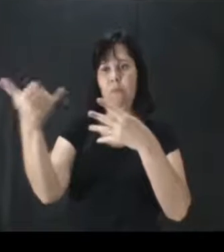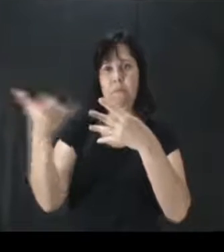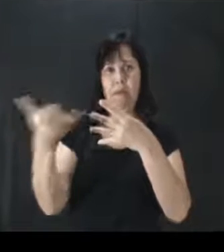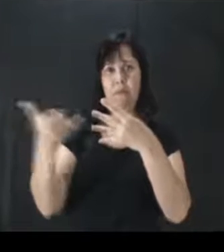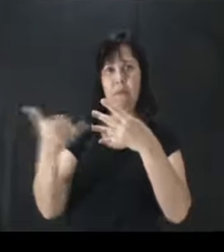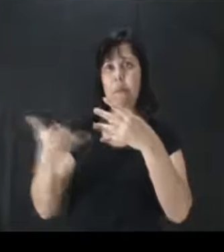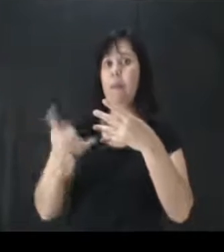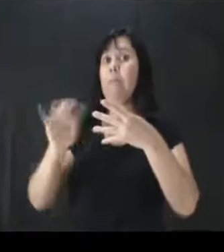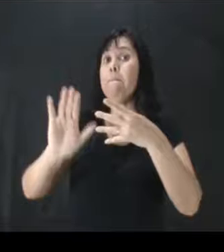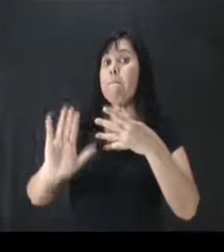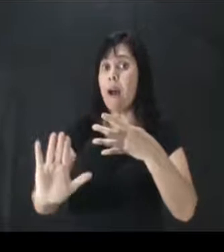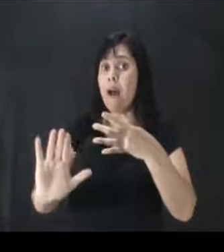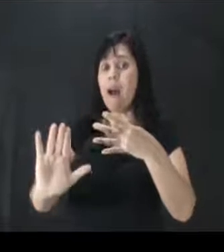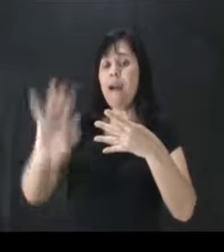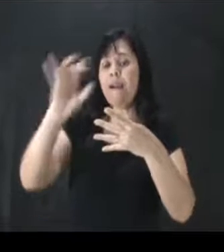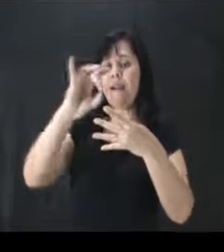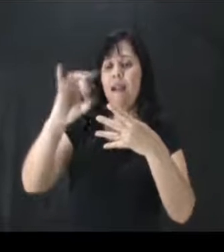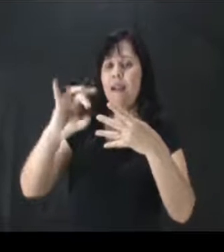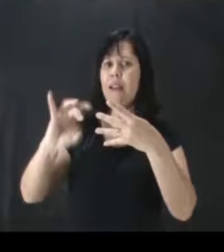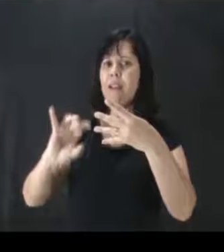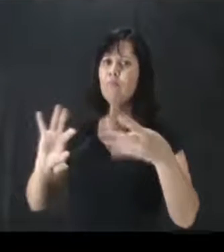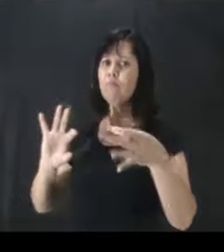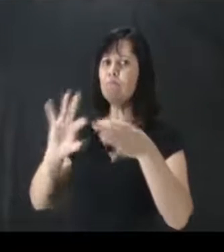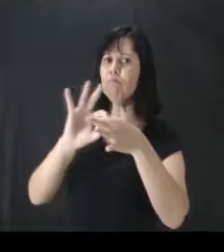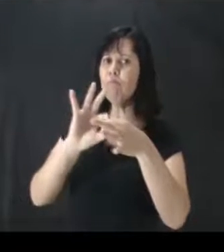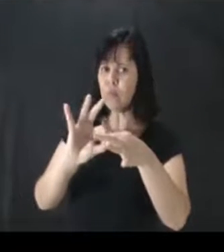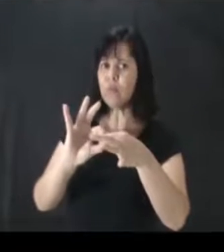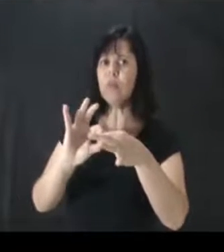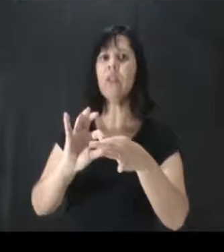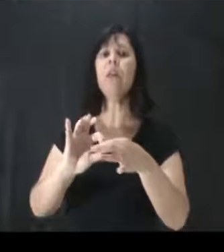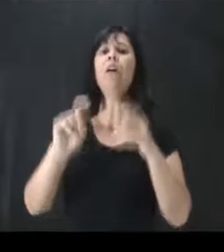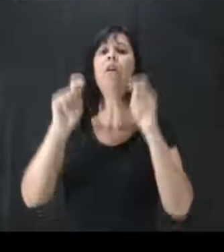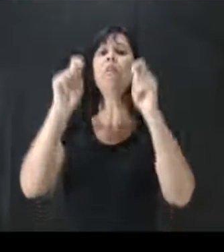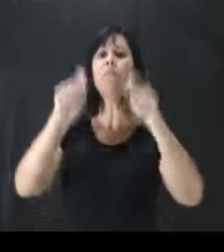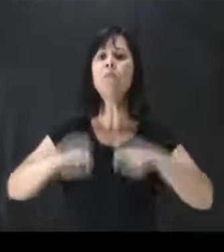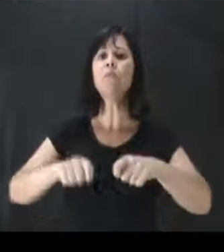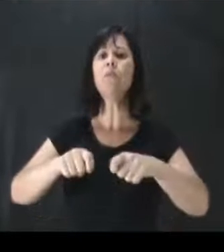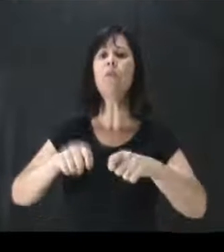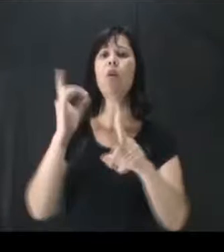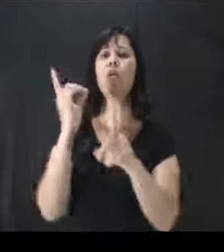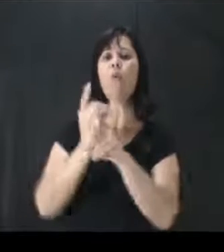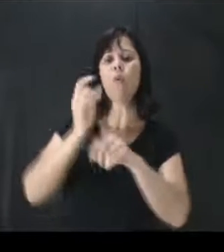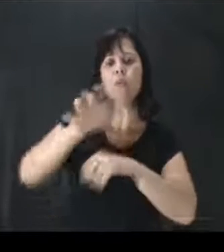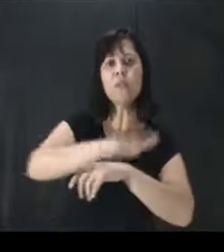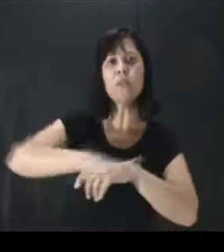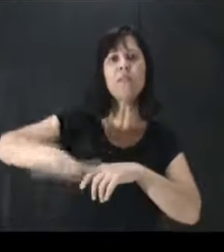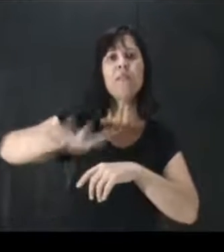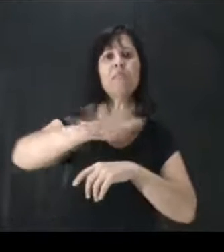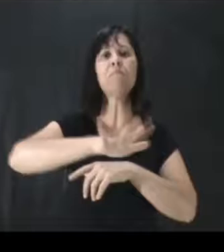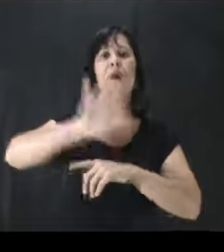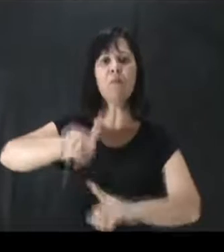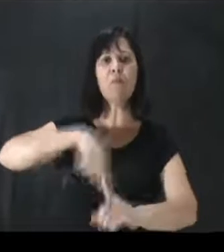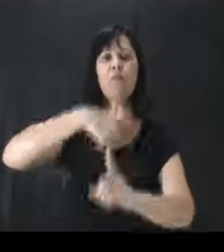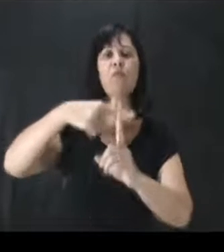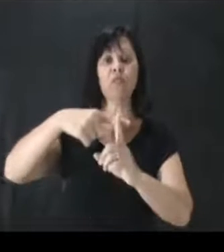the collaborators, and it was the intersection, the conjunction that created a positive